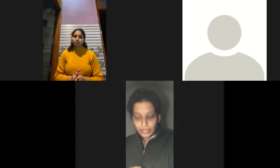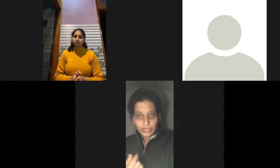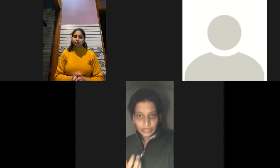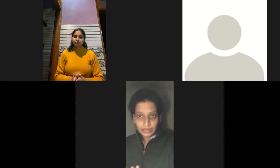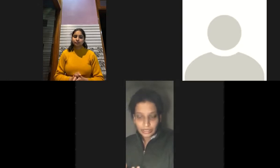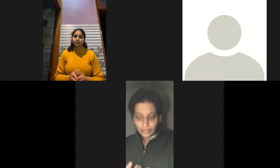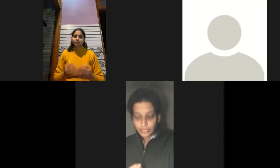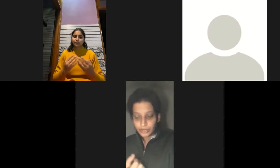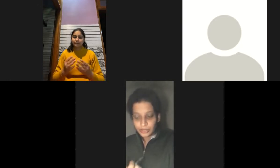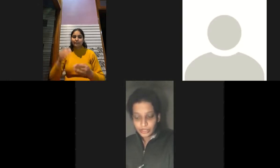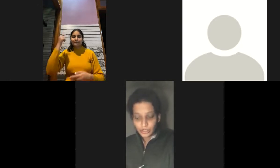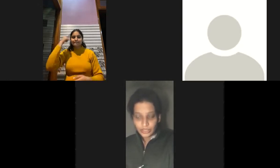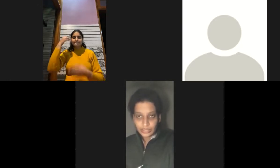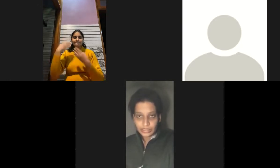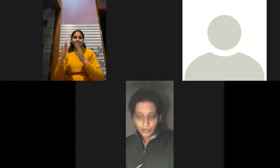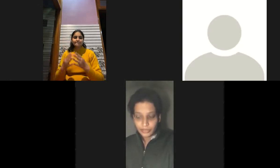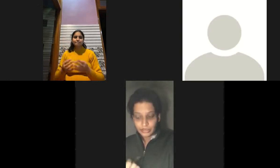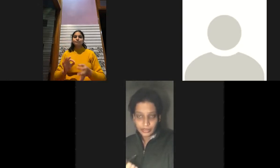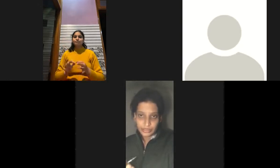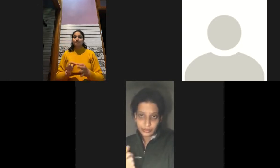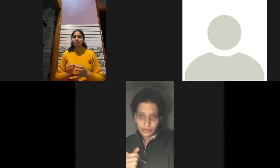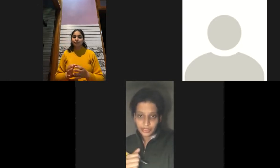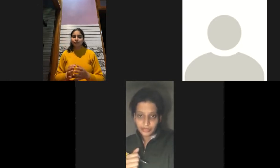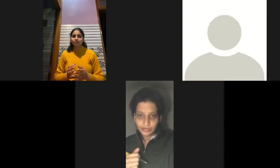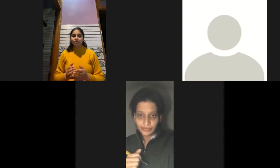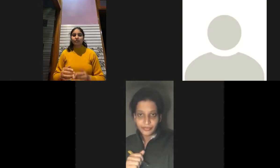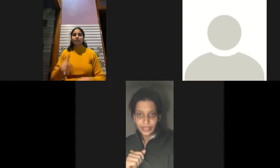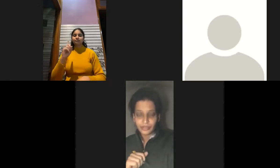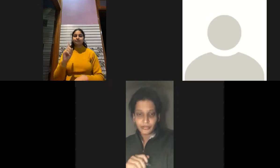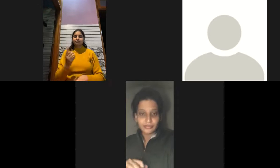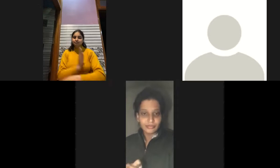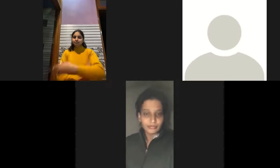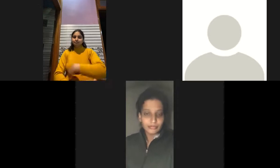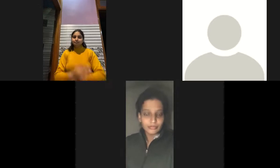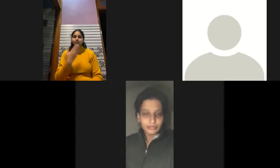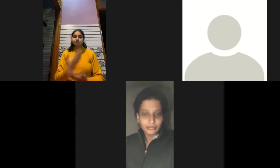opening our minds to interpretation of the text from disability perspective. Thank you.